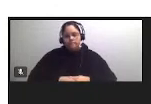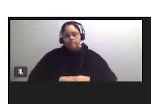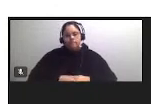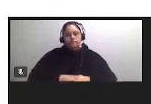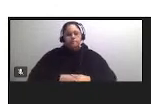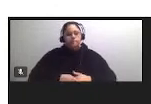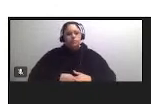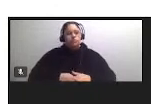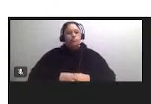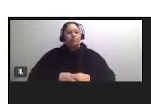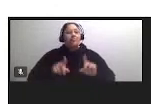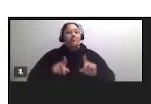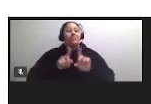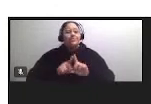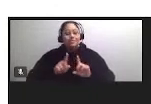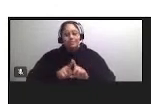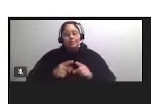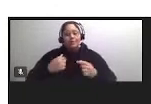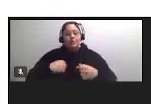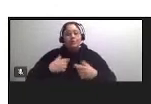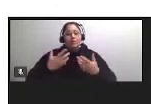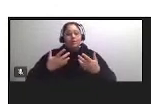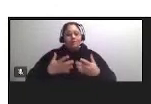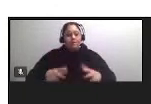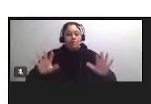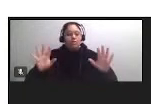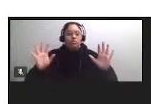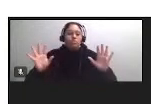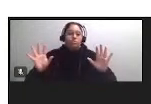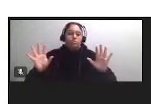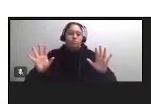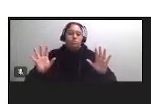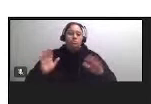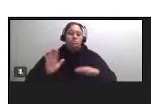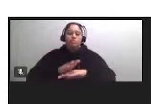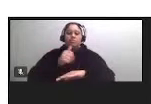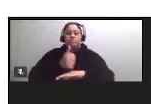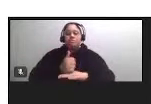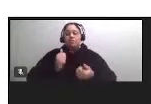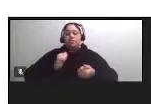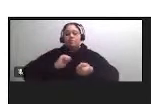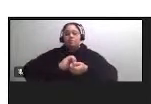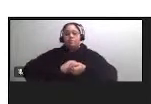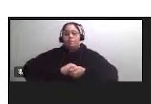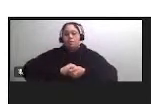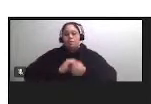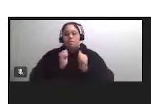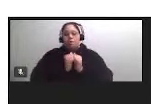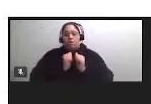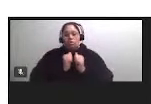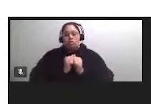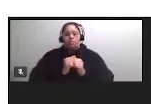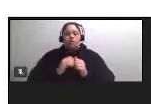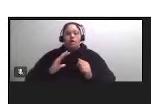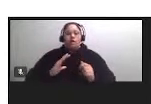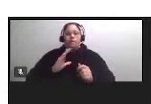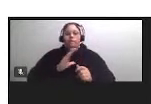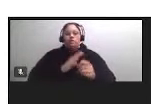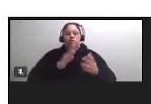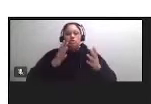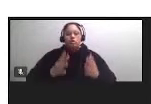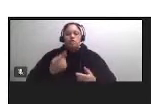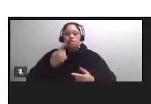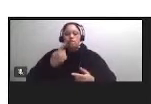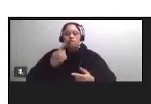Then we have also concluded 2 strategic partnerships with the Commission for Gender Equality and